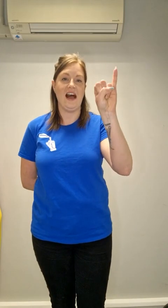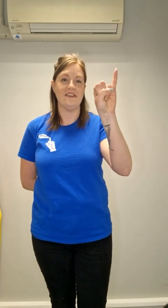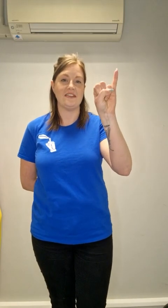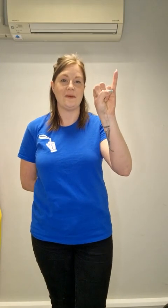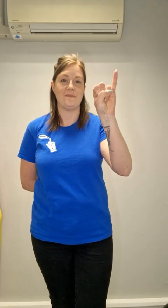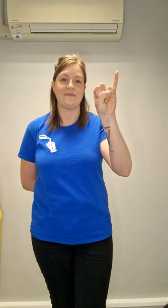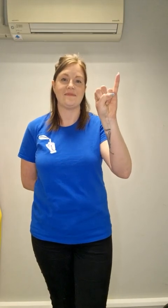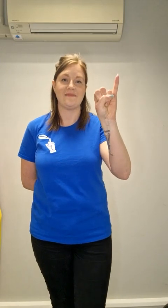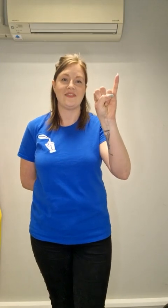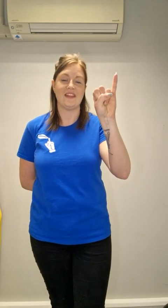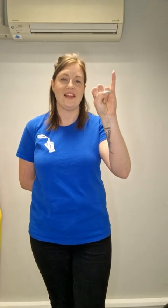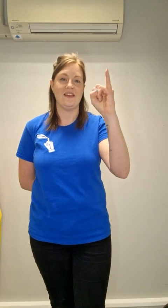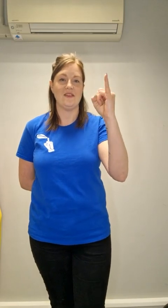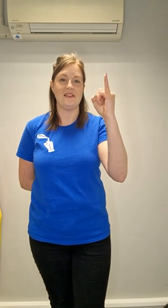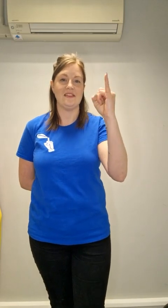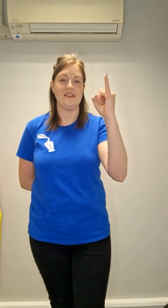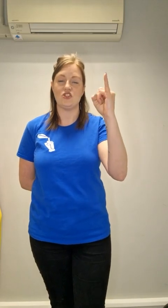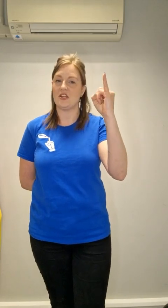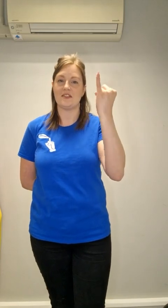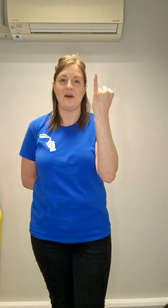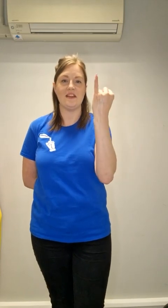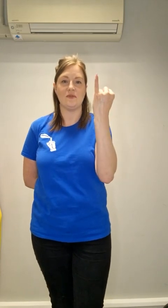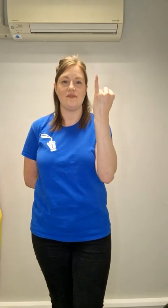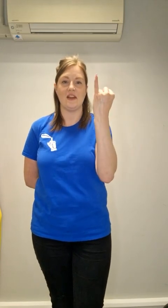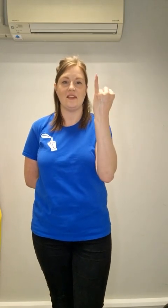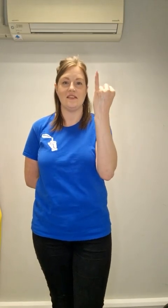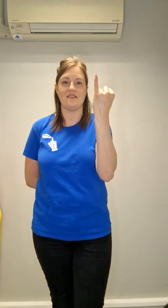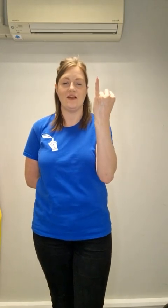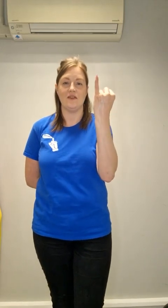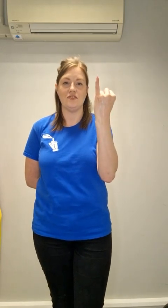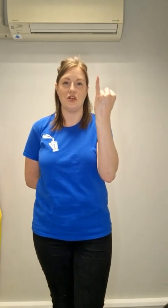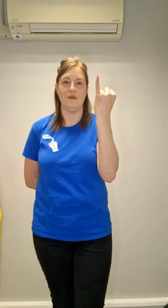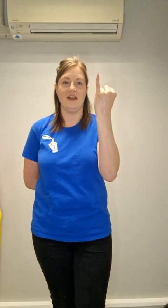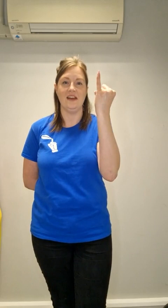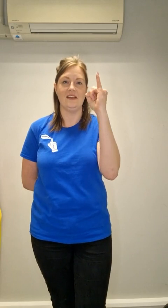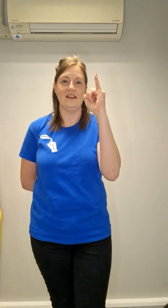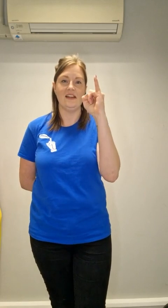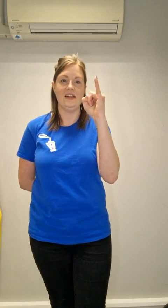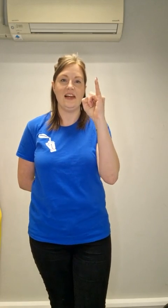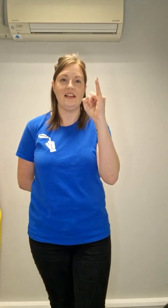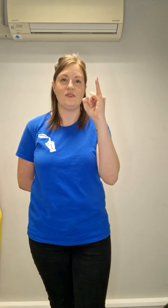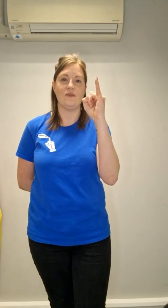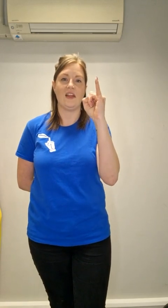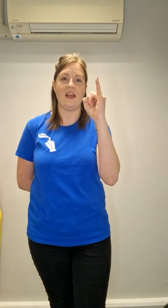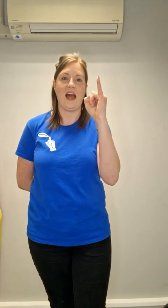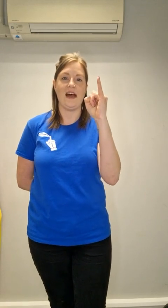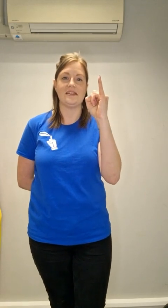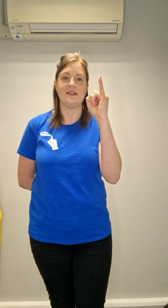hand. And you can see that's just my little finger that's on show there. A little finger hand.